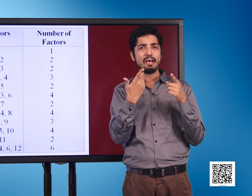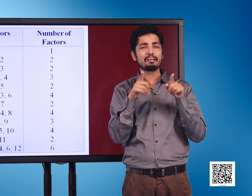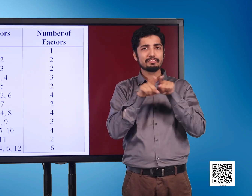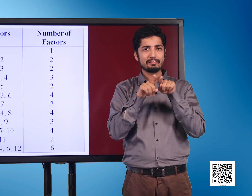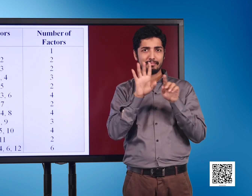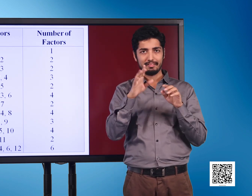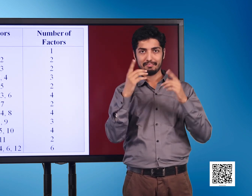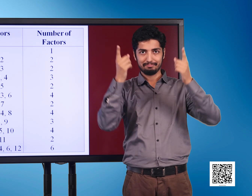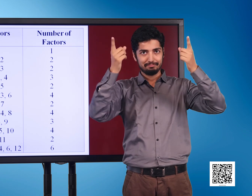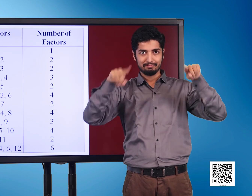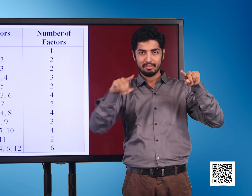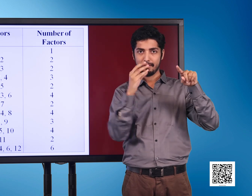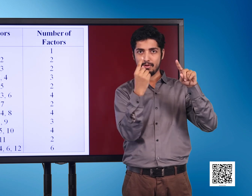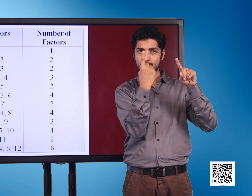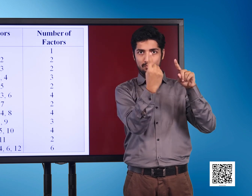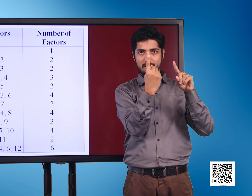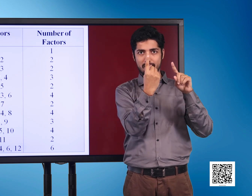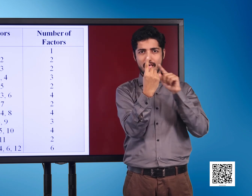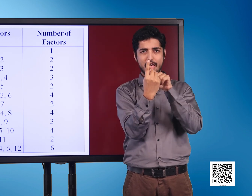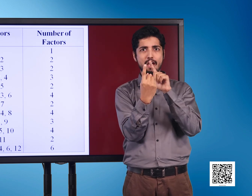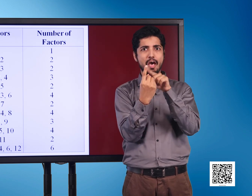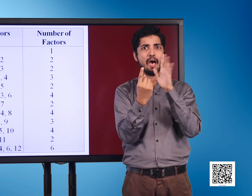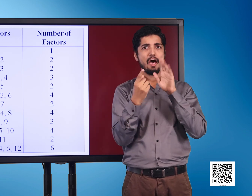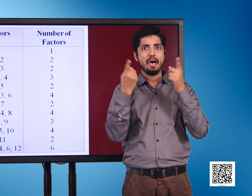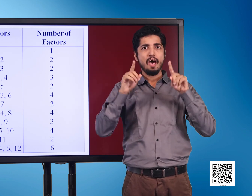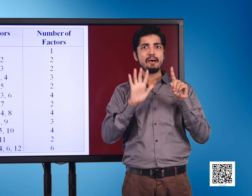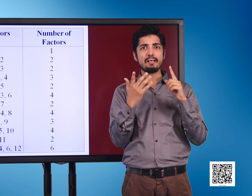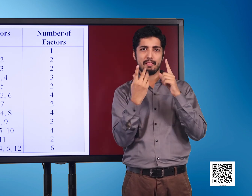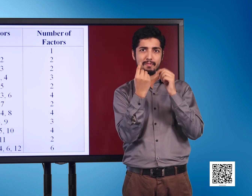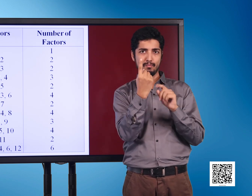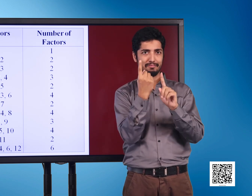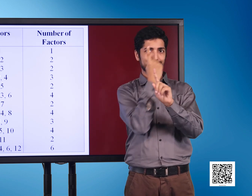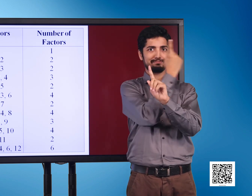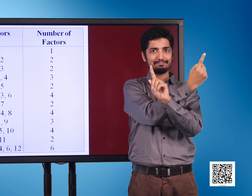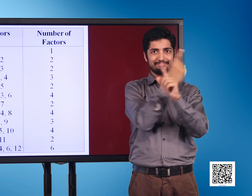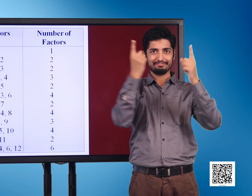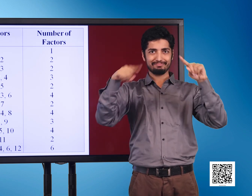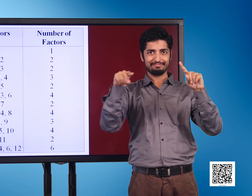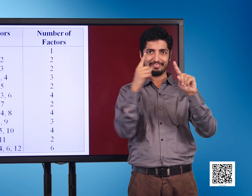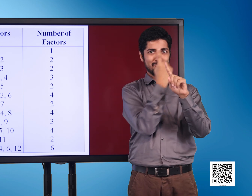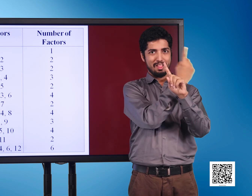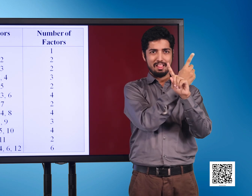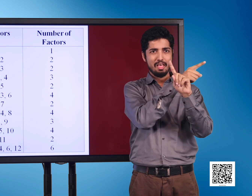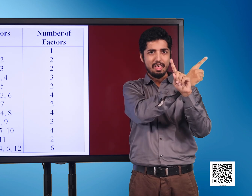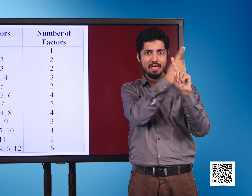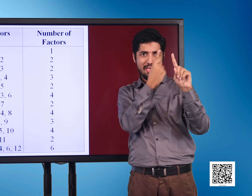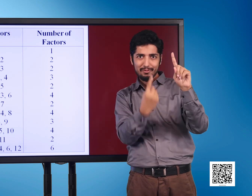1, 2, 2. 3, 1, 3, 2.